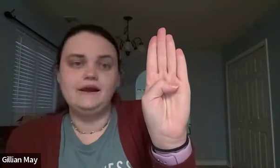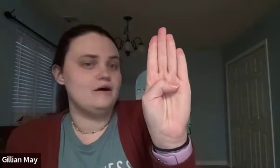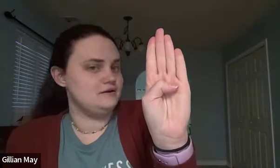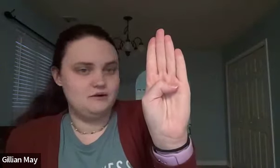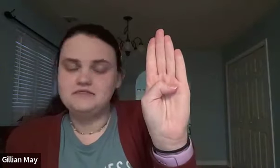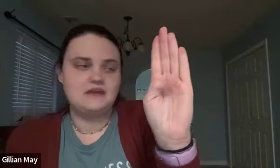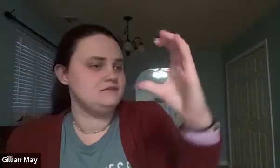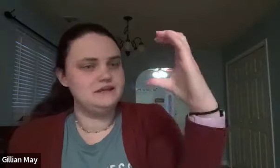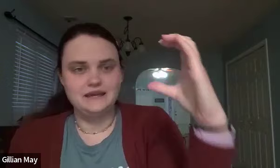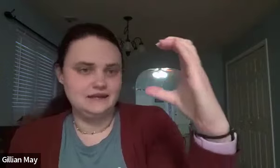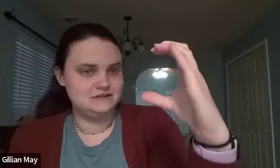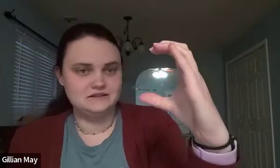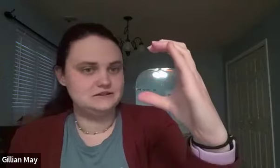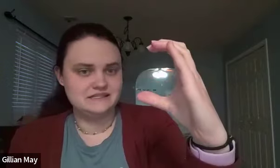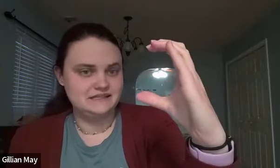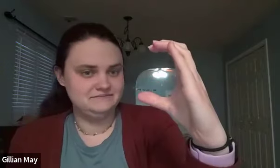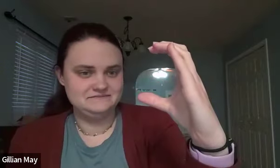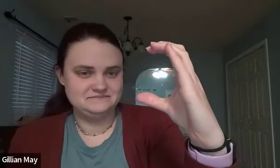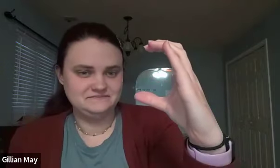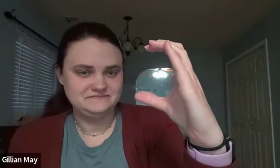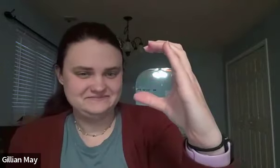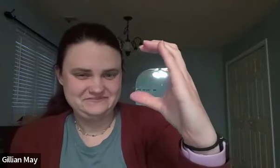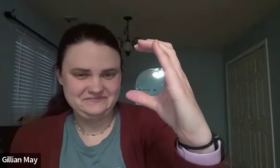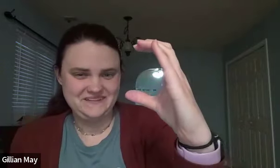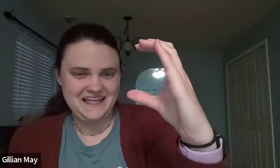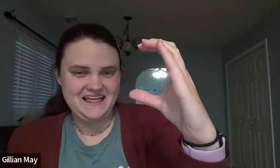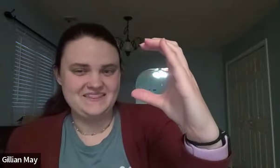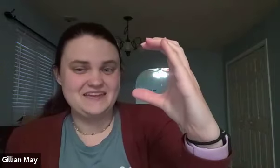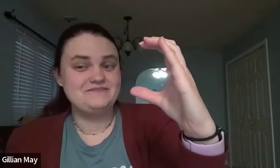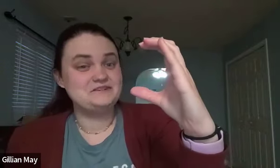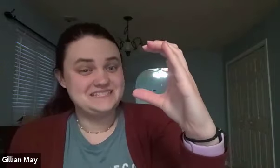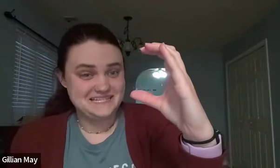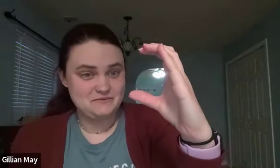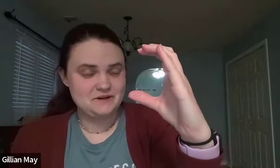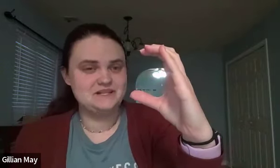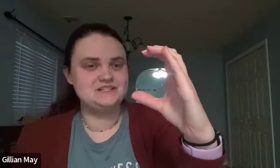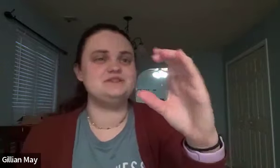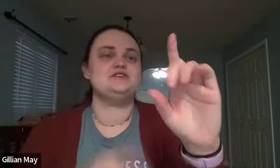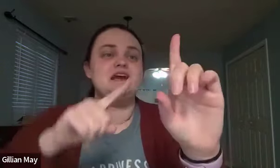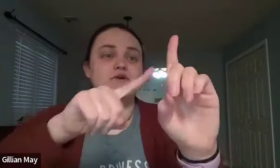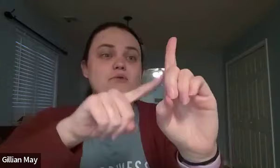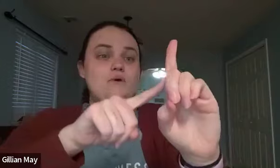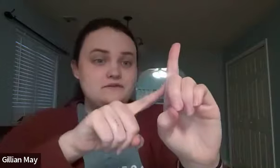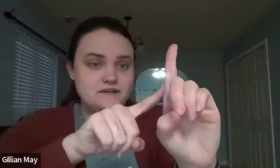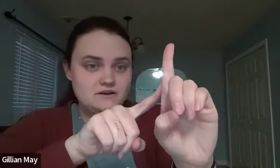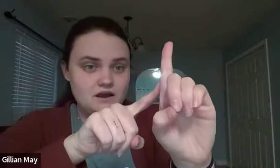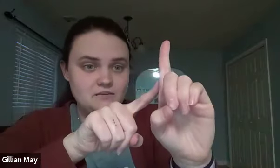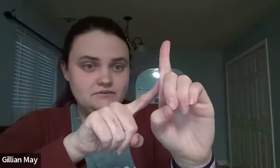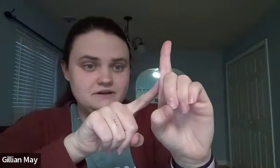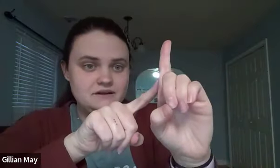all know it, thankfully, and it's our little C. Then for D, what we're going to do is you're going to have your pointer finger up,